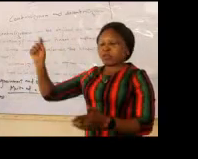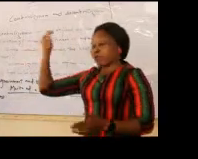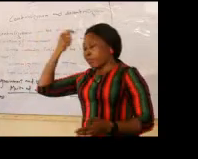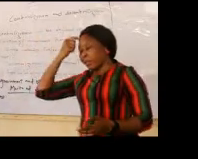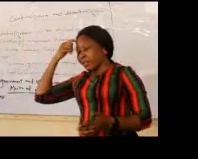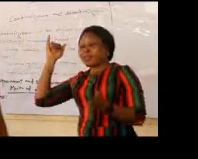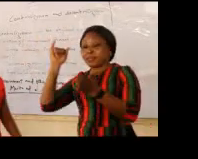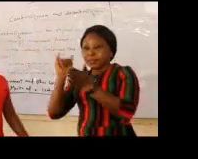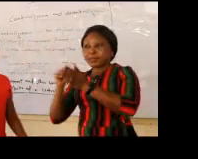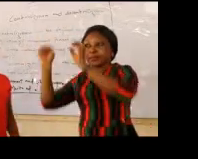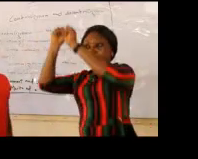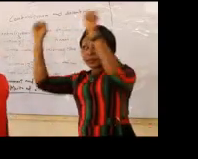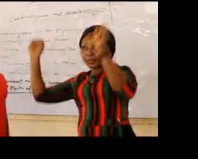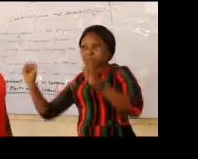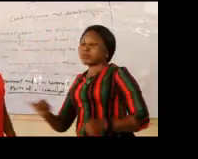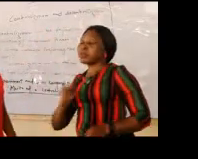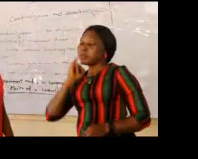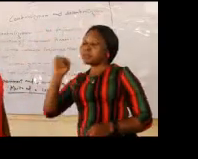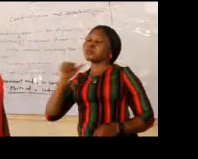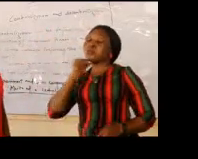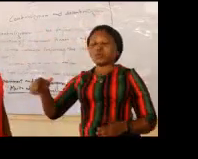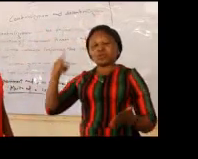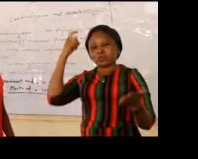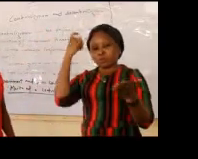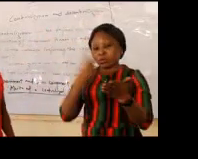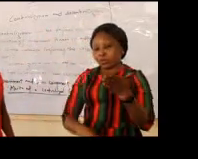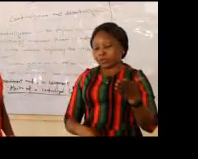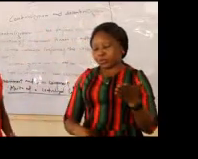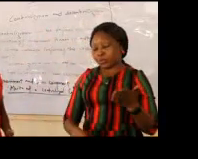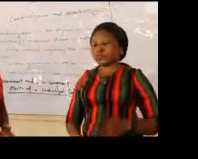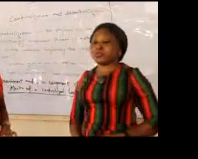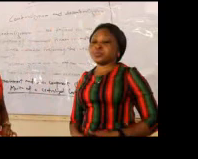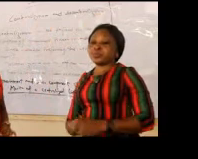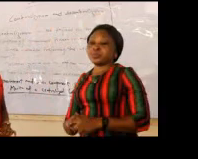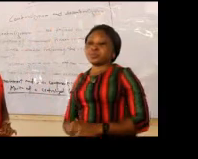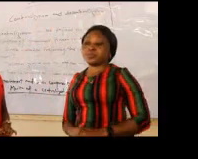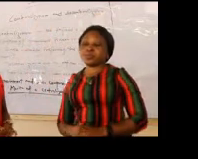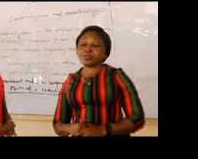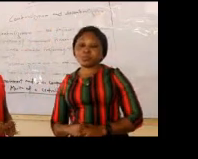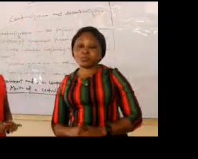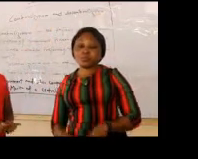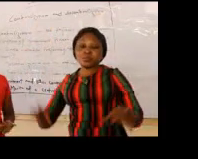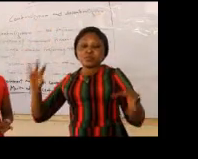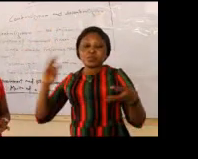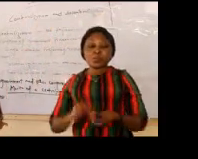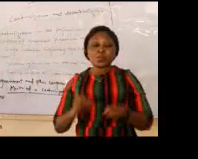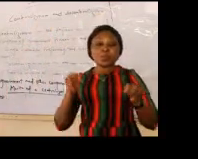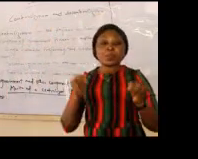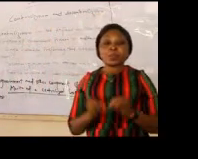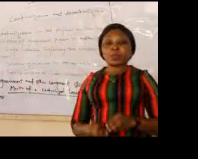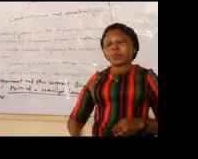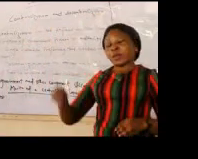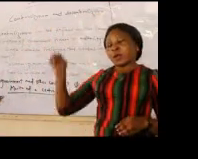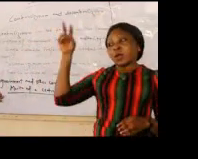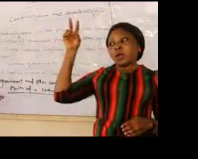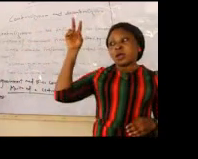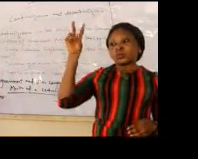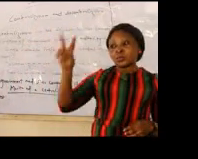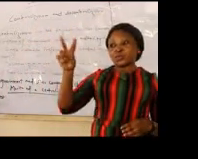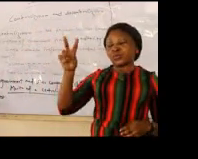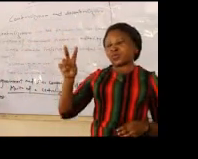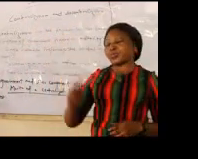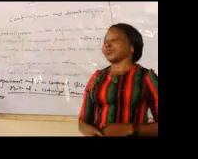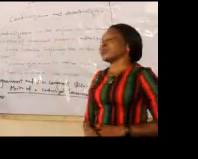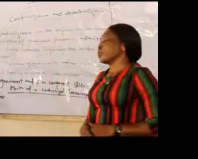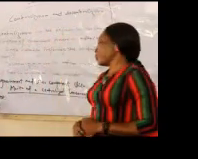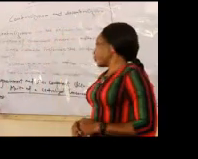what? Costly. Then another point again is it makes for quick decision.